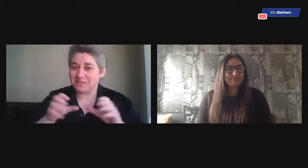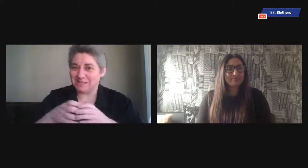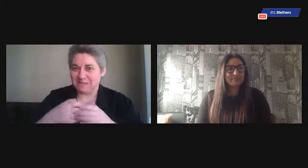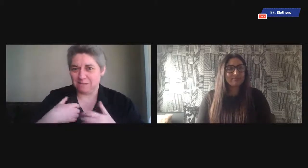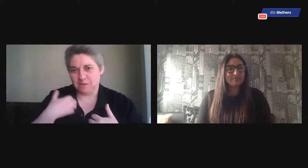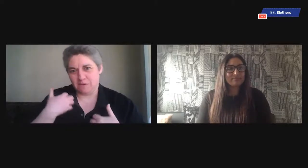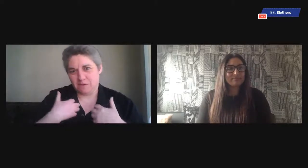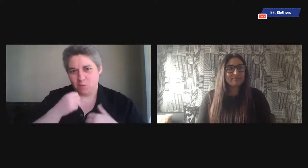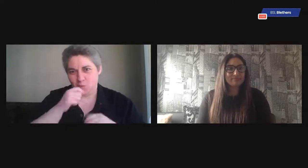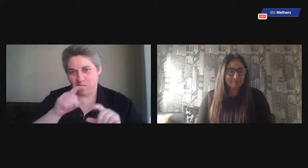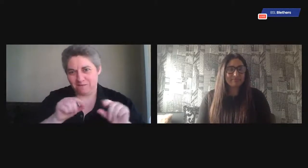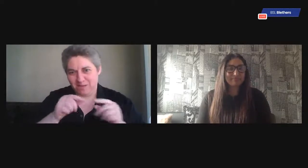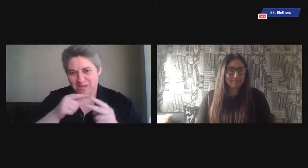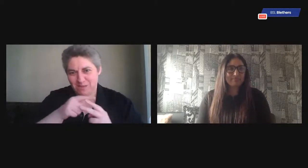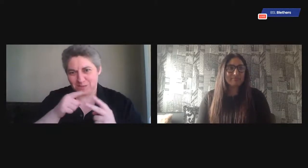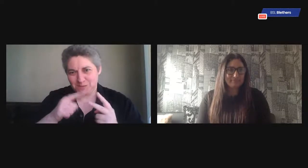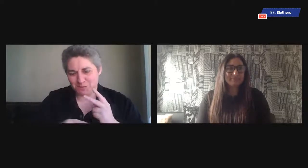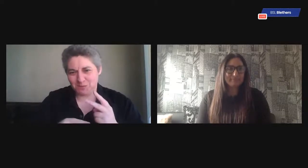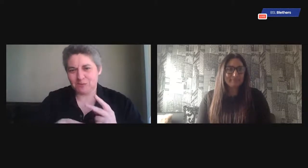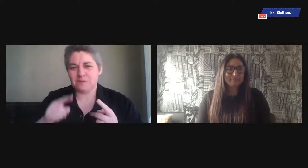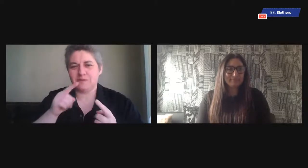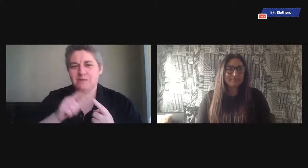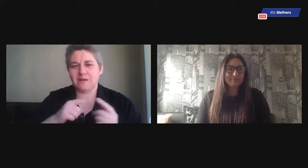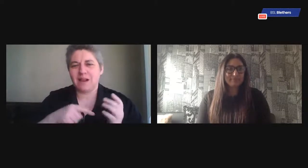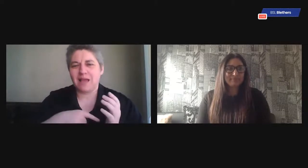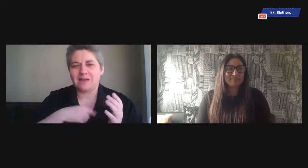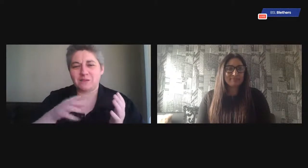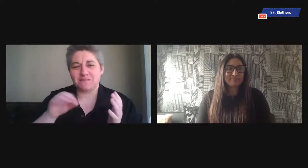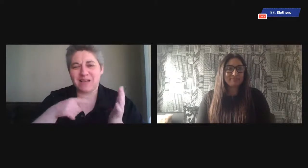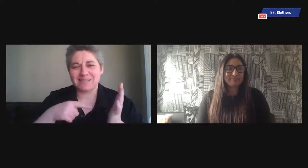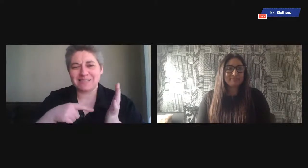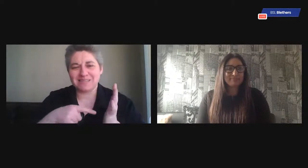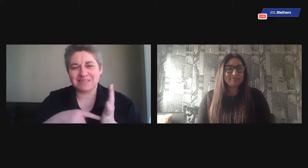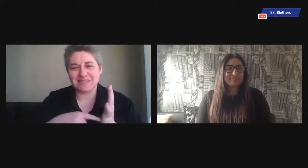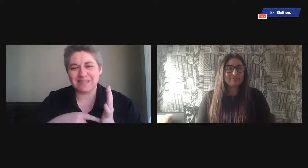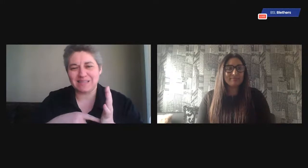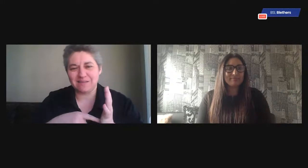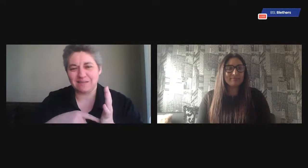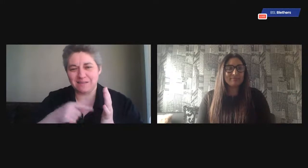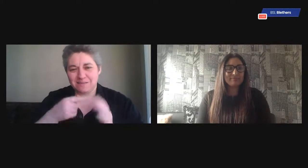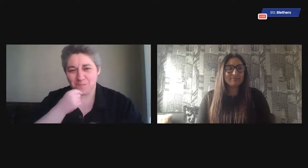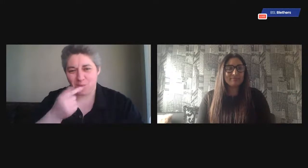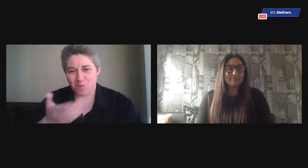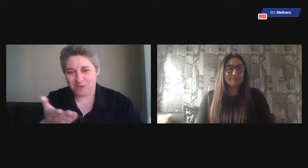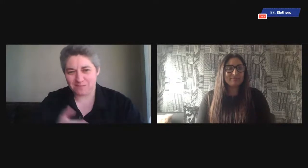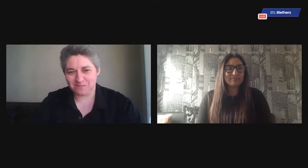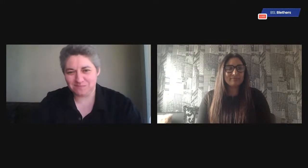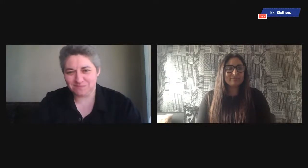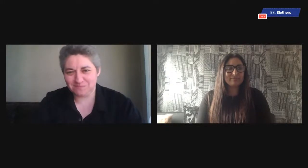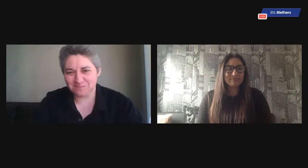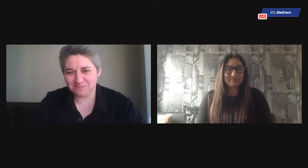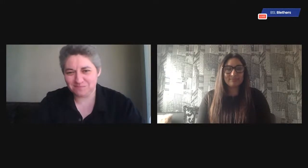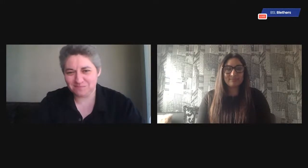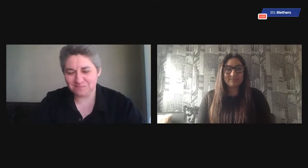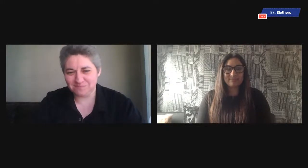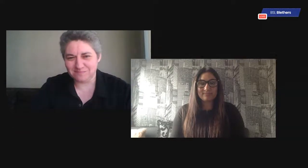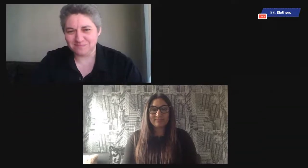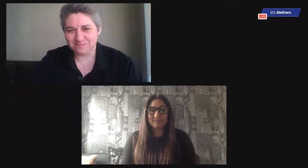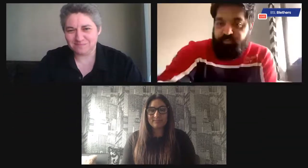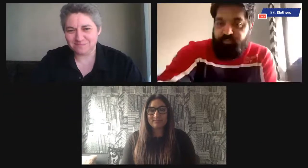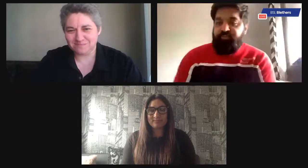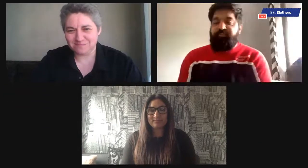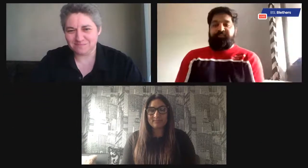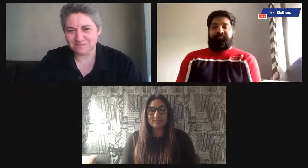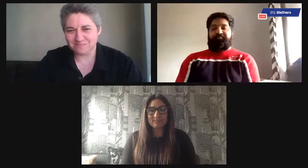to you later a wee bit more, Tasnim. But I'm so excited. We've got your other two colleagues here now, and we've